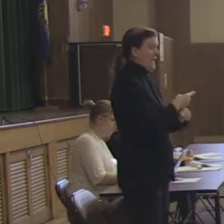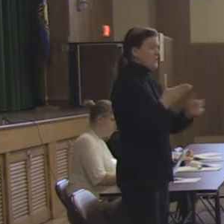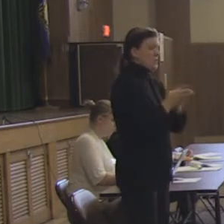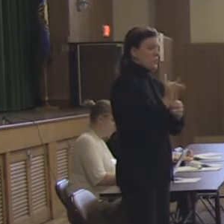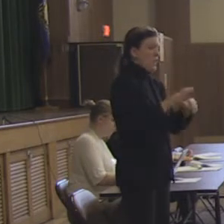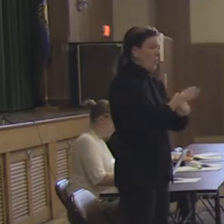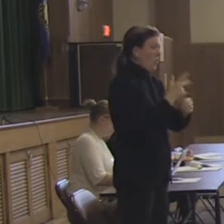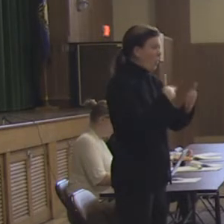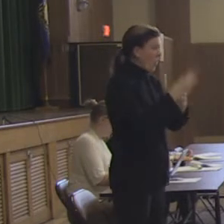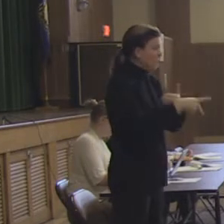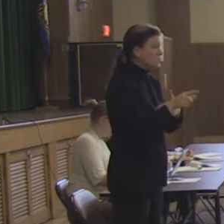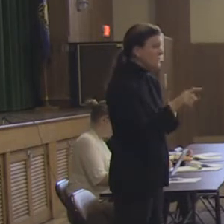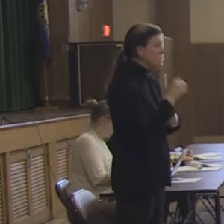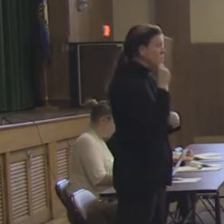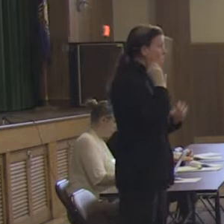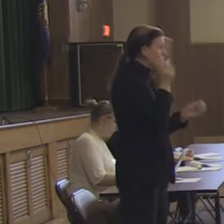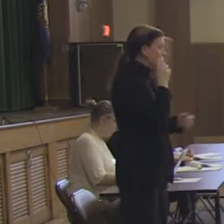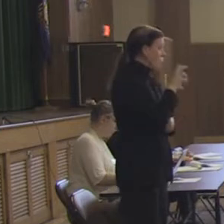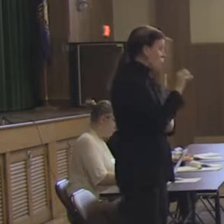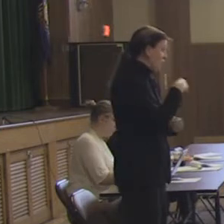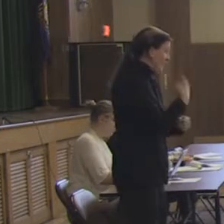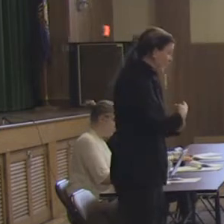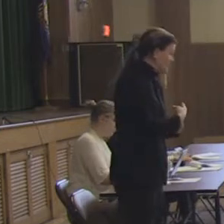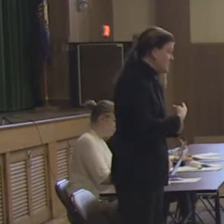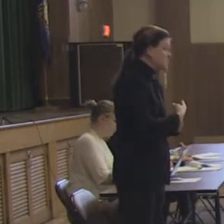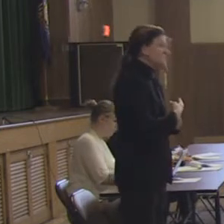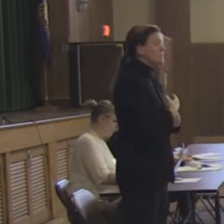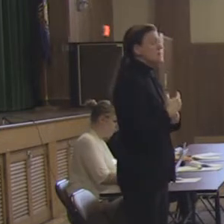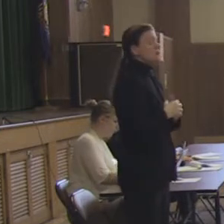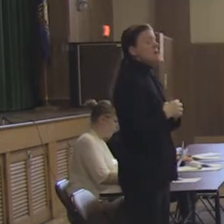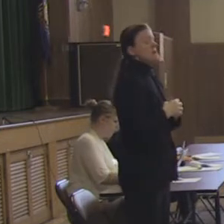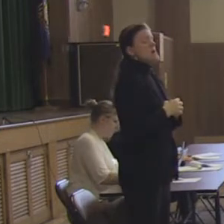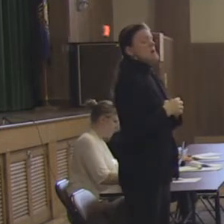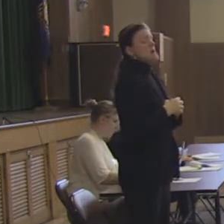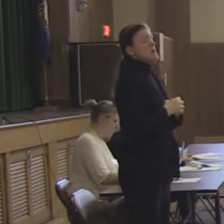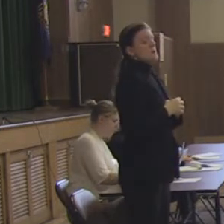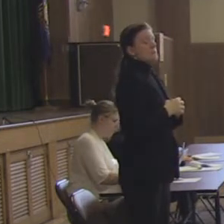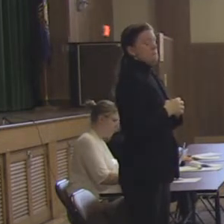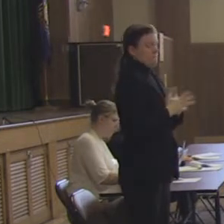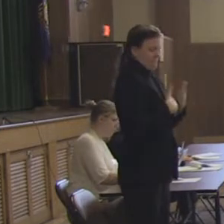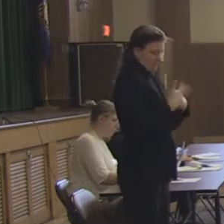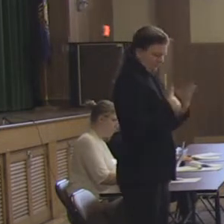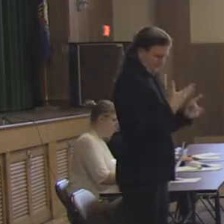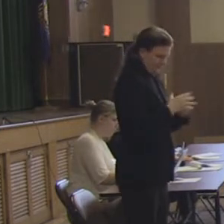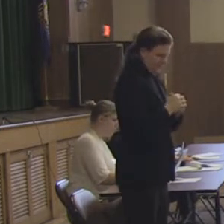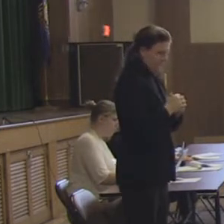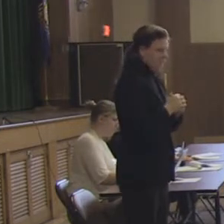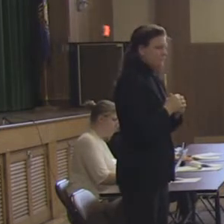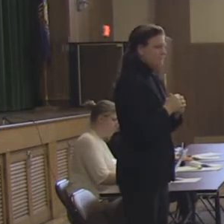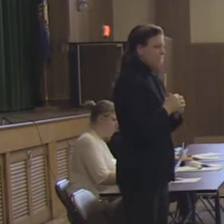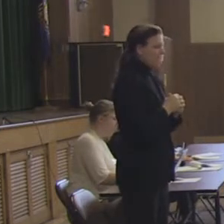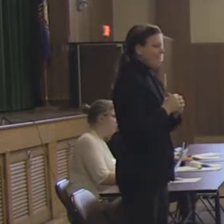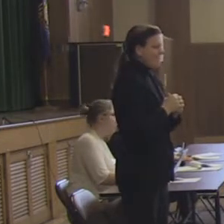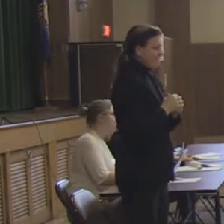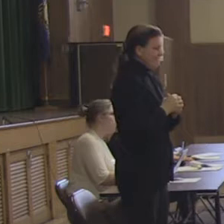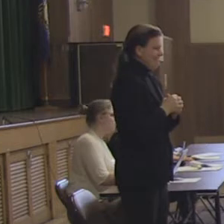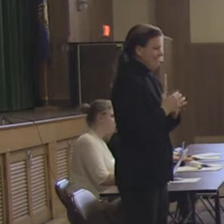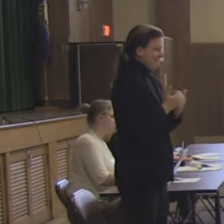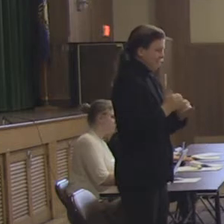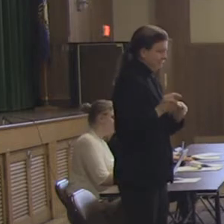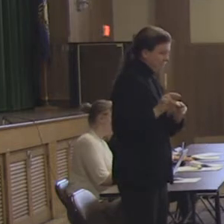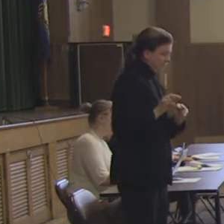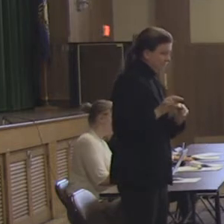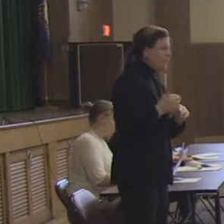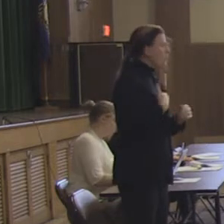through that intake, from what I know. So during that time, again, it was still the holidays. We would